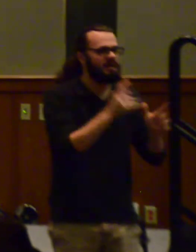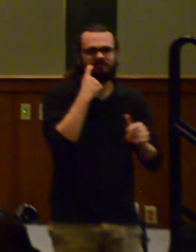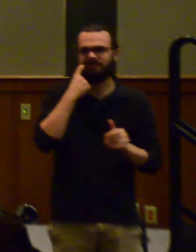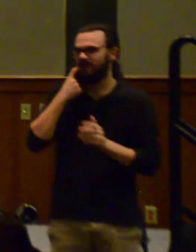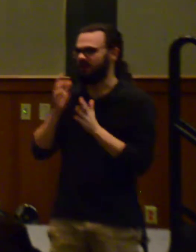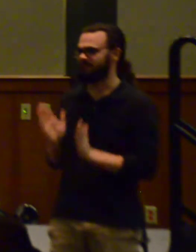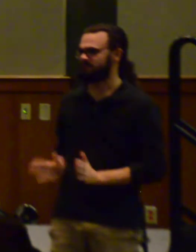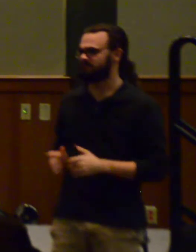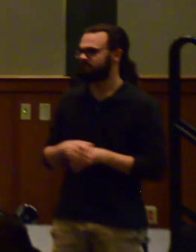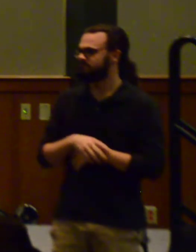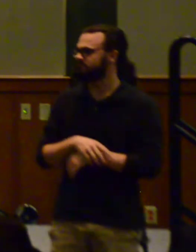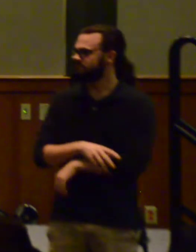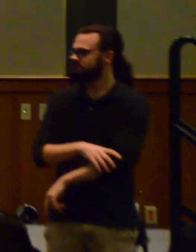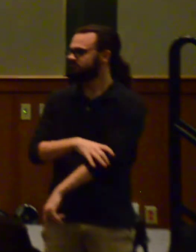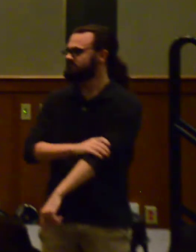And I didn't learn that.